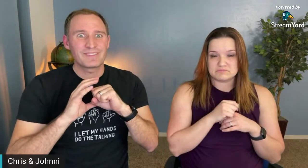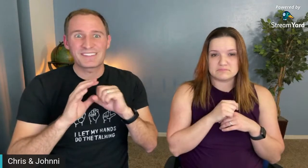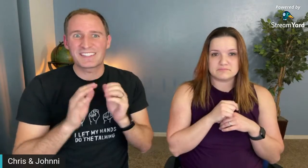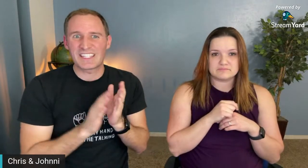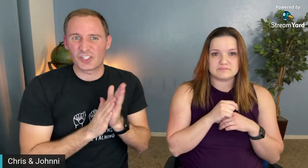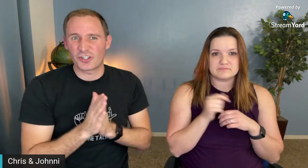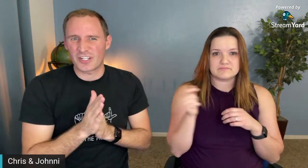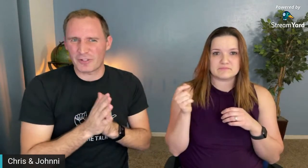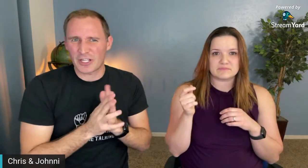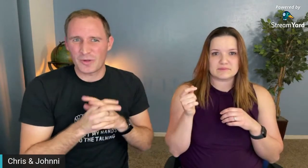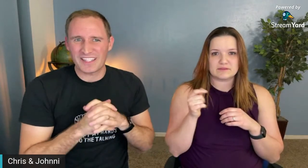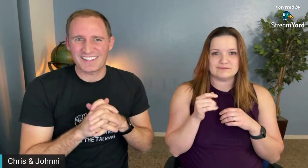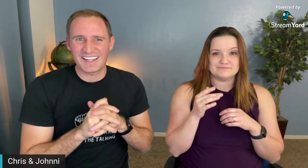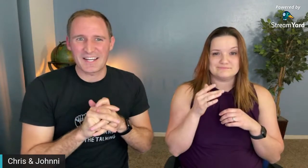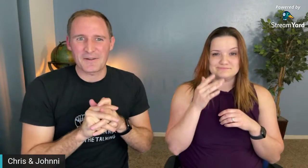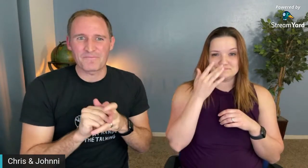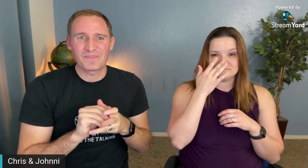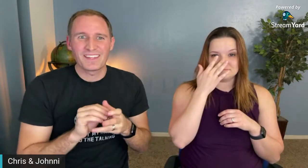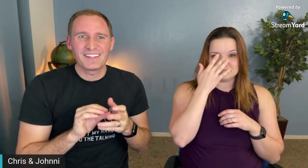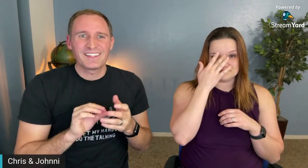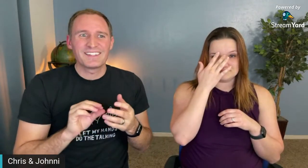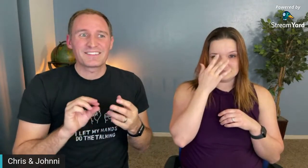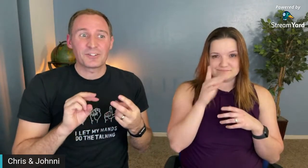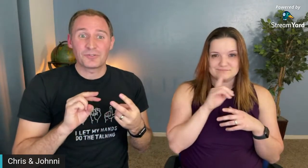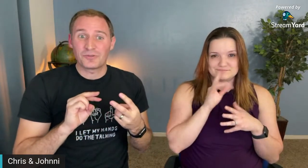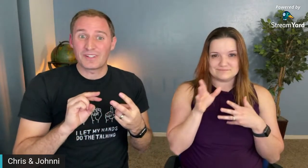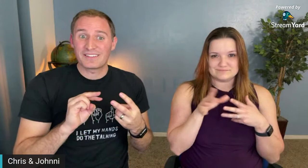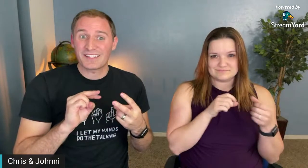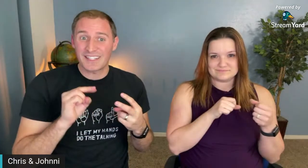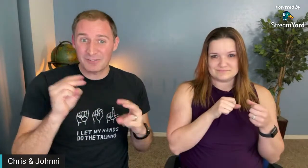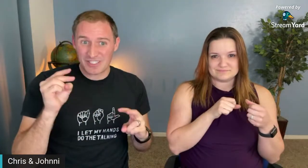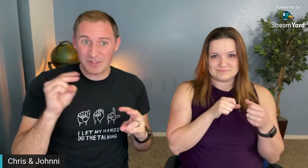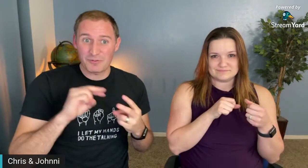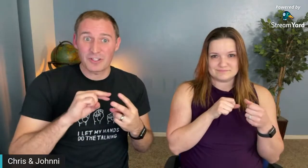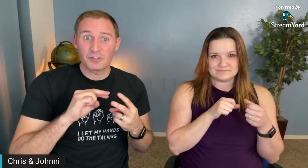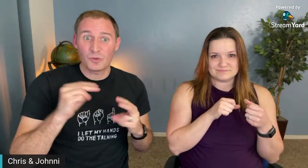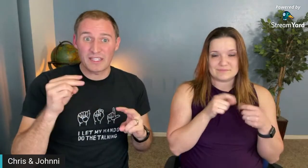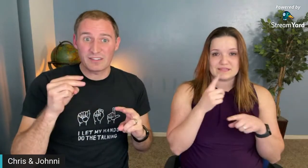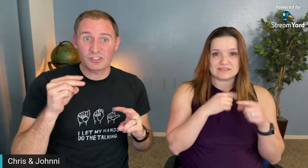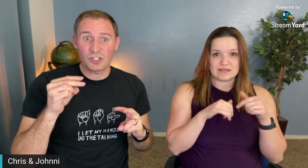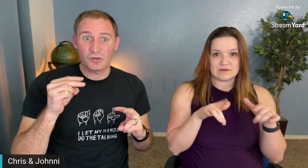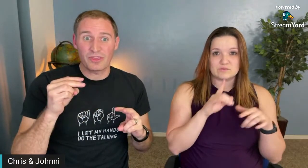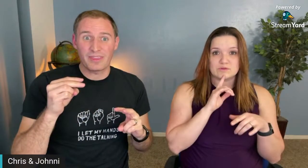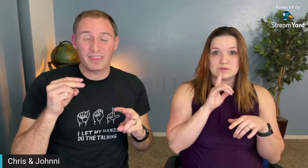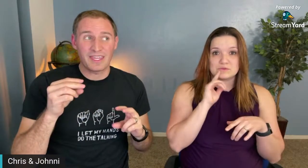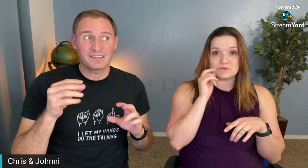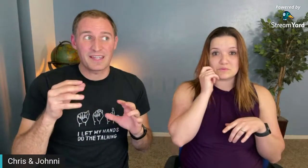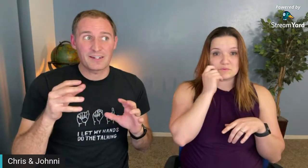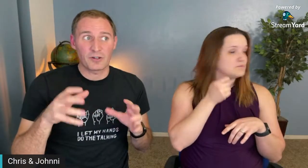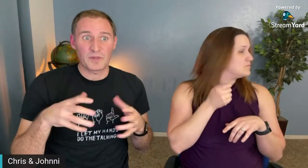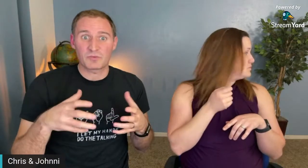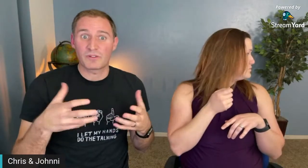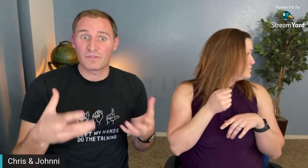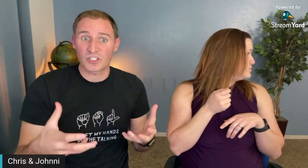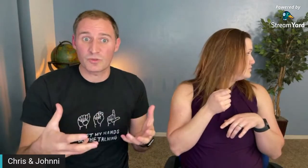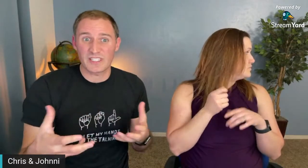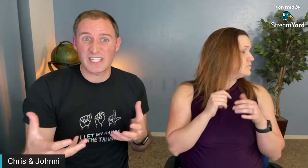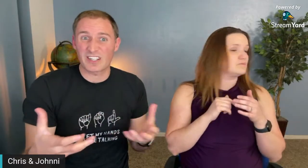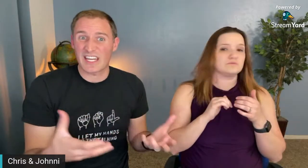just to get nerdy really quick. So sign language can be a really cool way to show things that are much more visual and can kind of